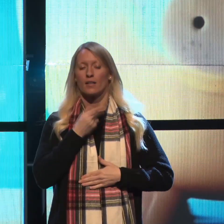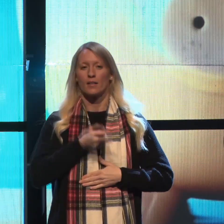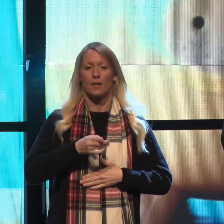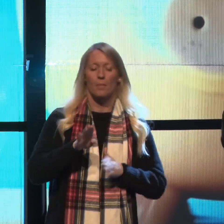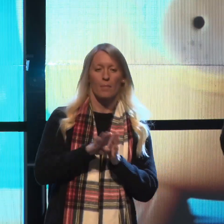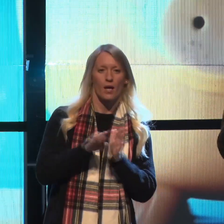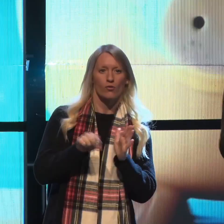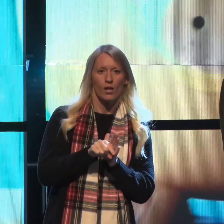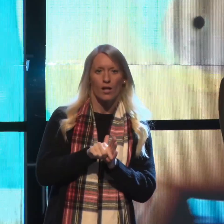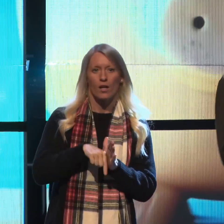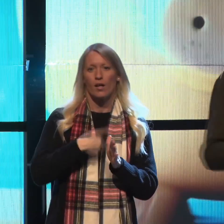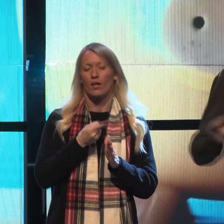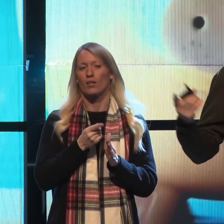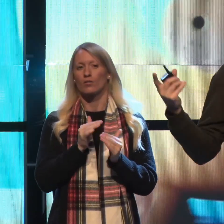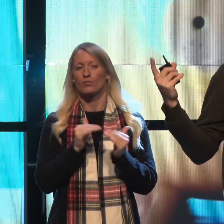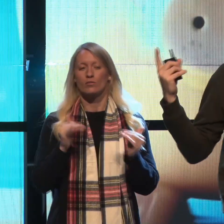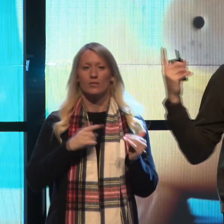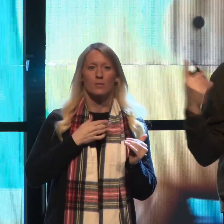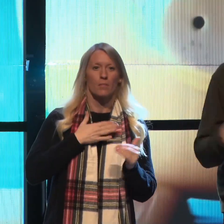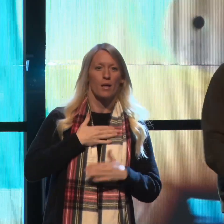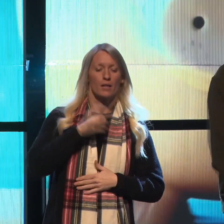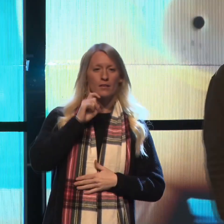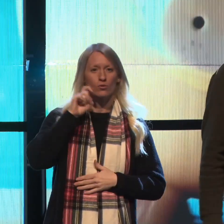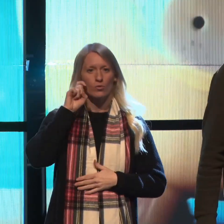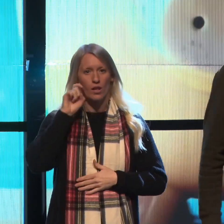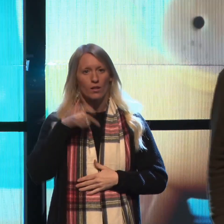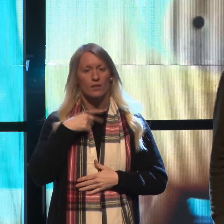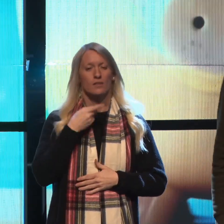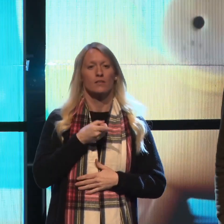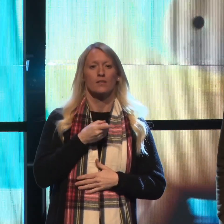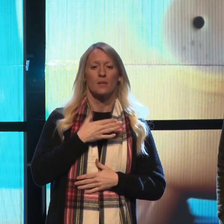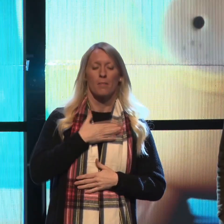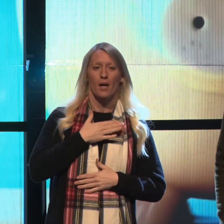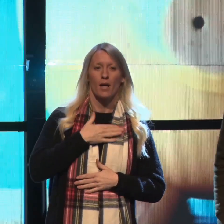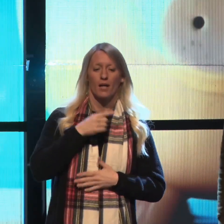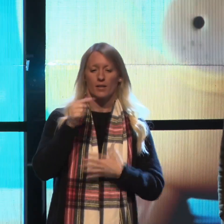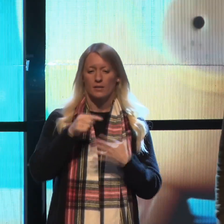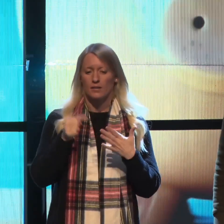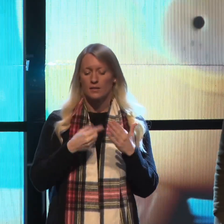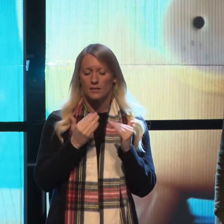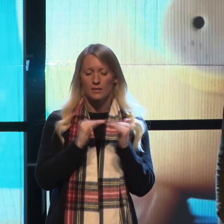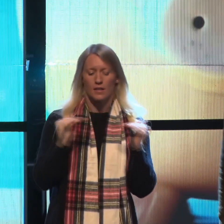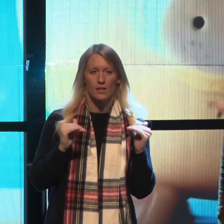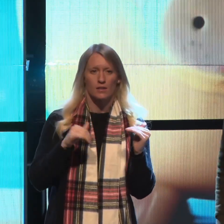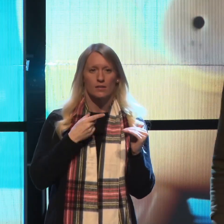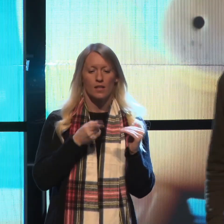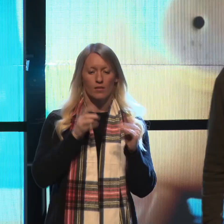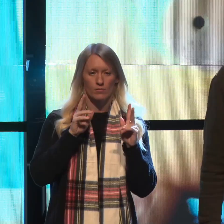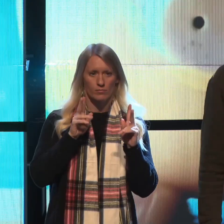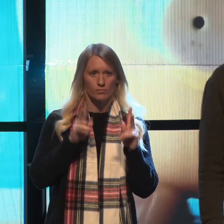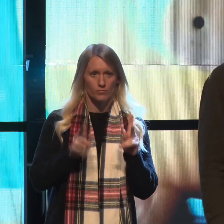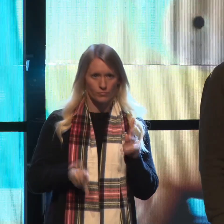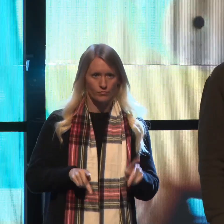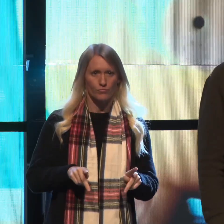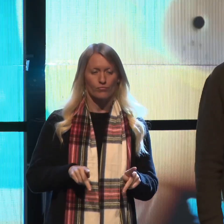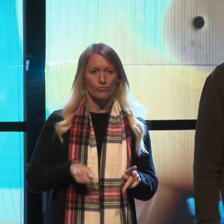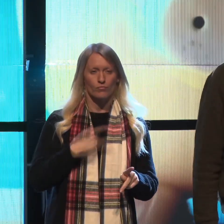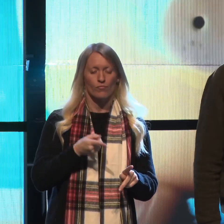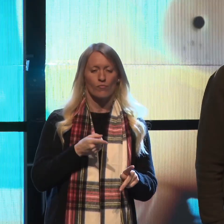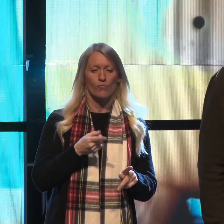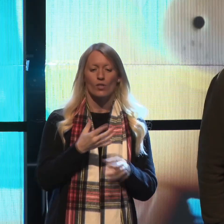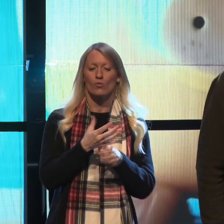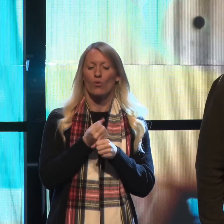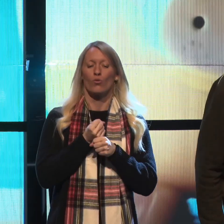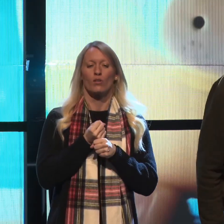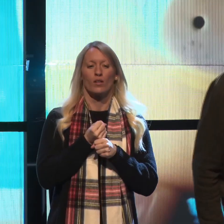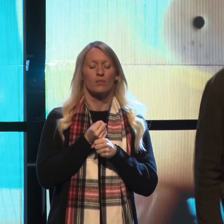my education, my sexuality, my status as a citizen, all of these things, I could just hold on to them